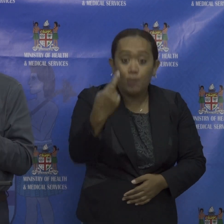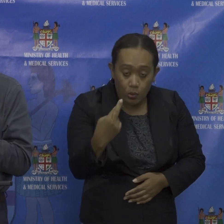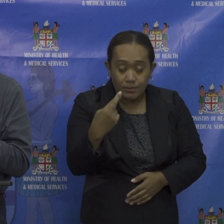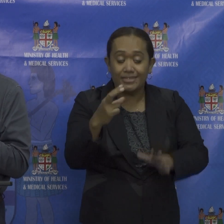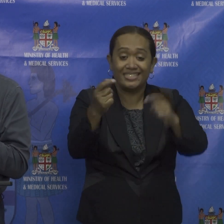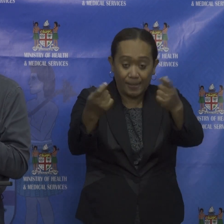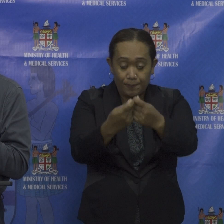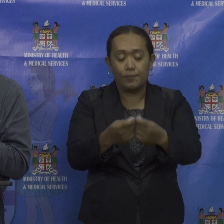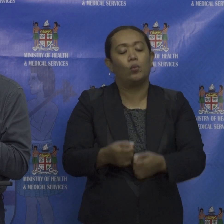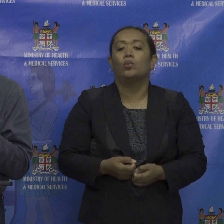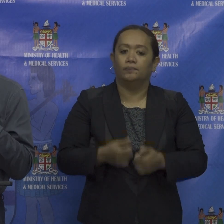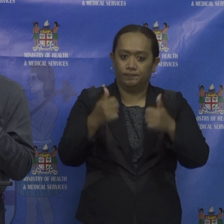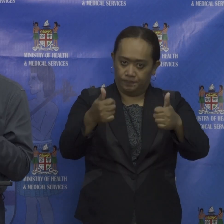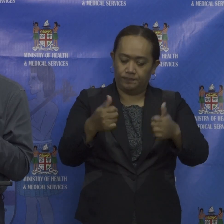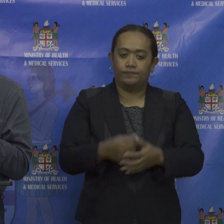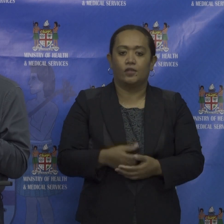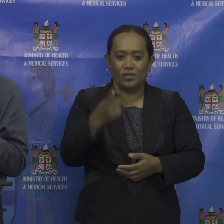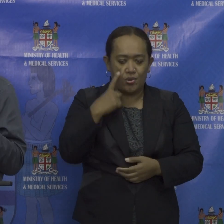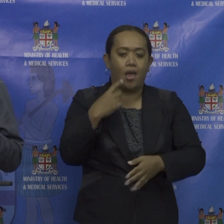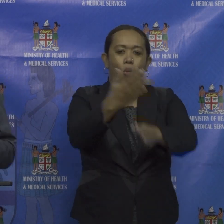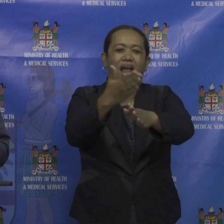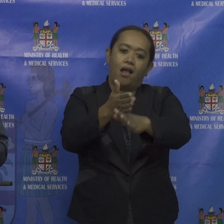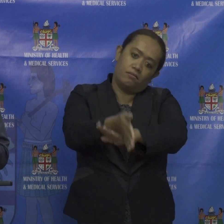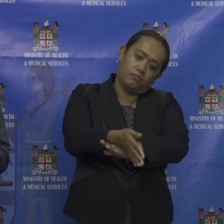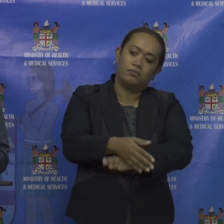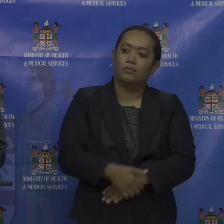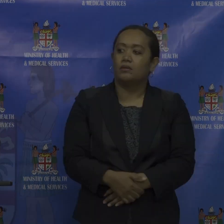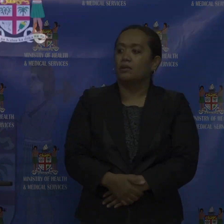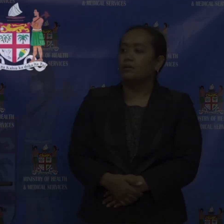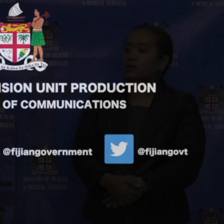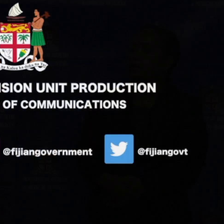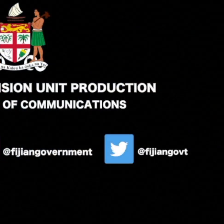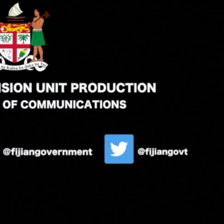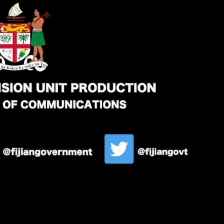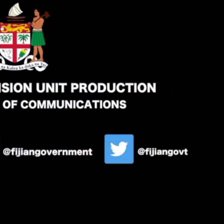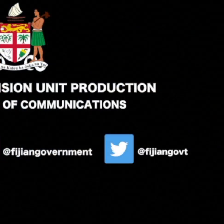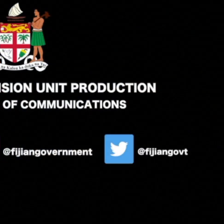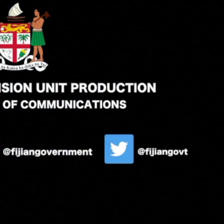is fairly robust when we got this outbreak. Thank you very much, Dr.